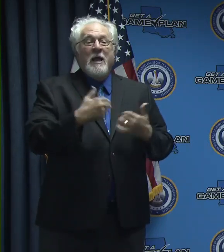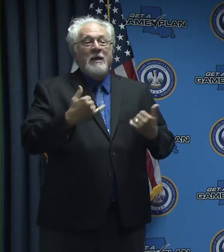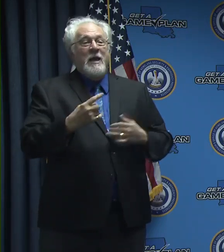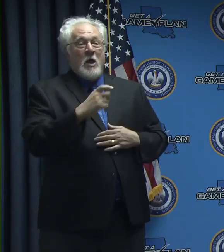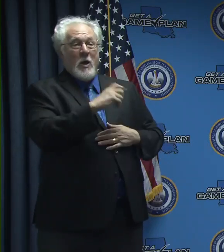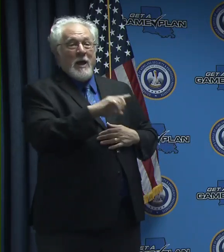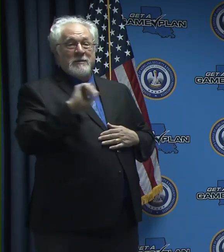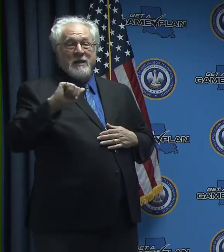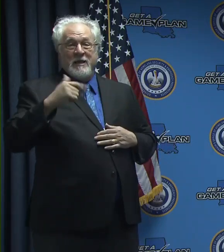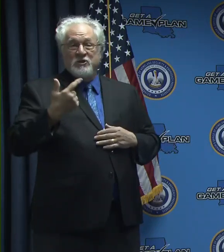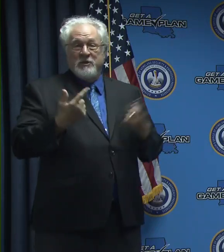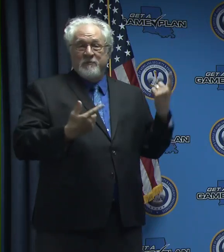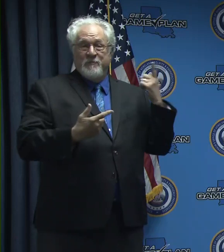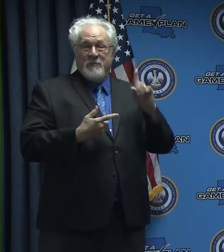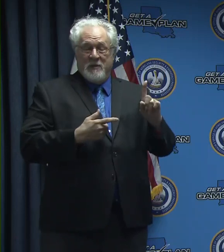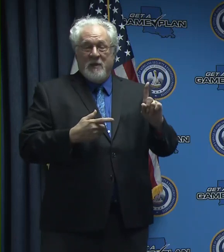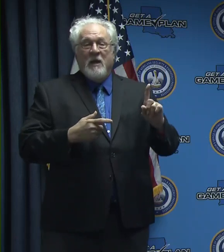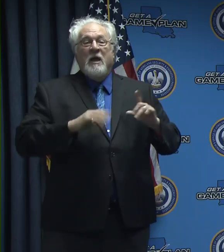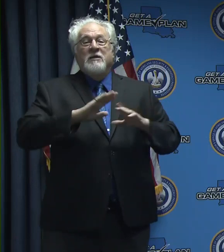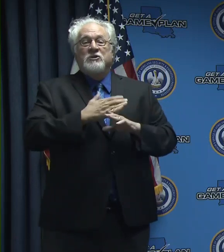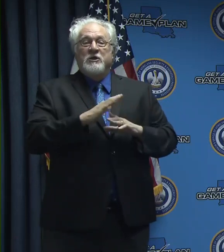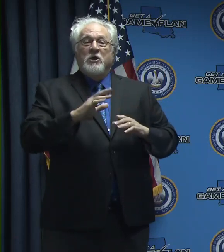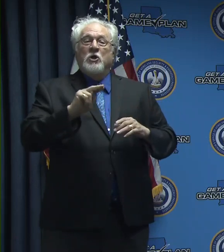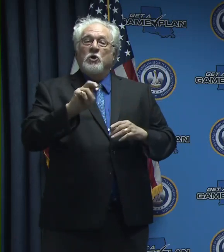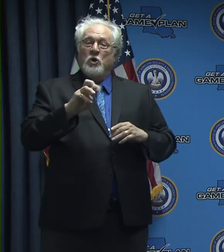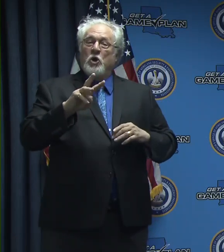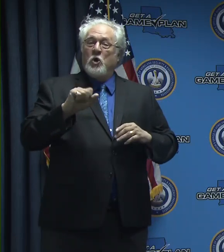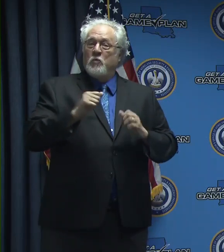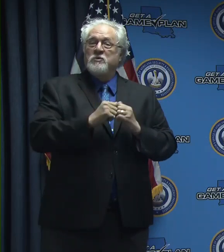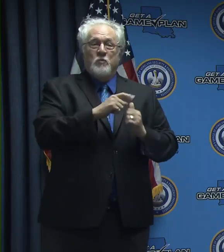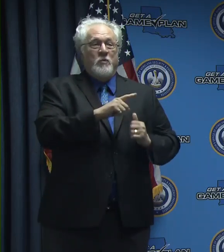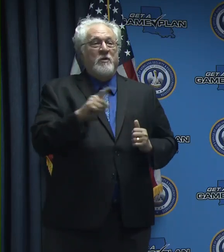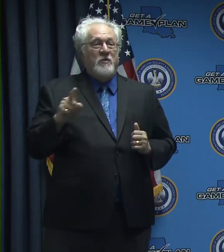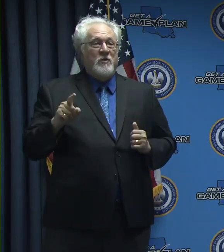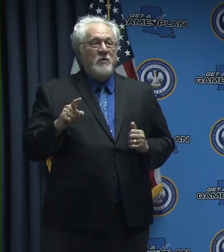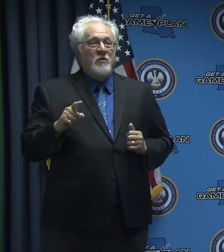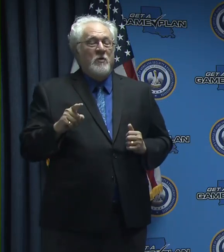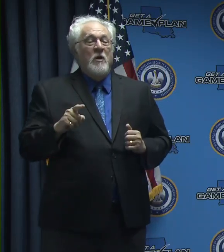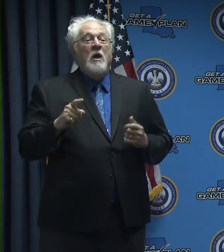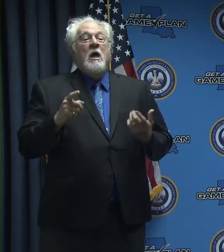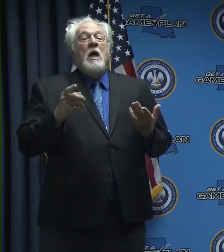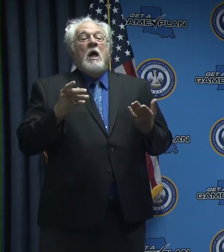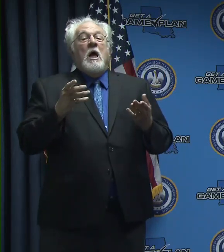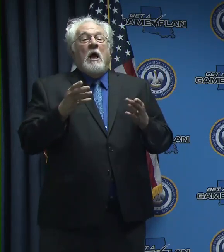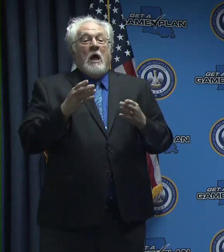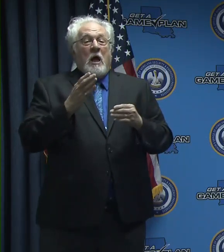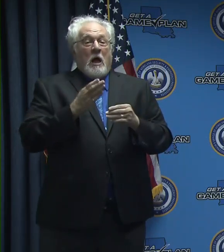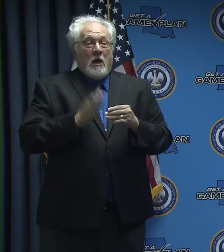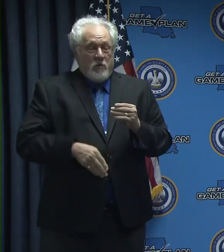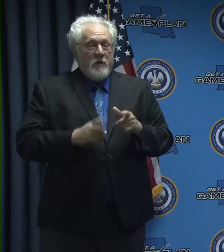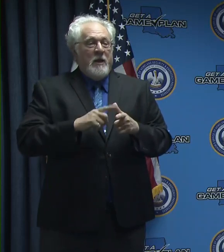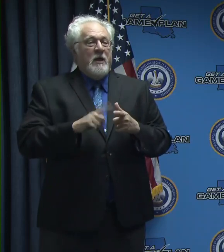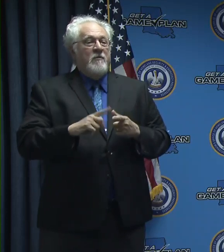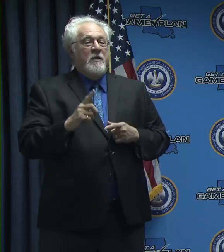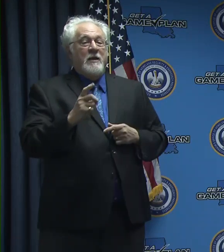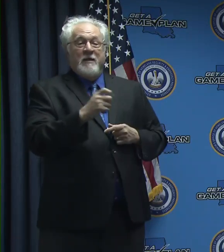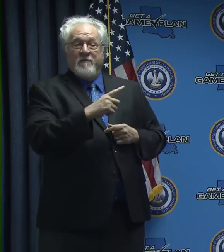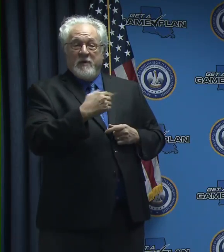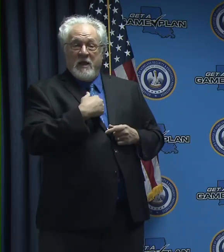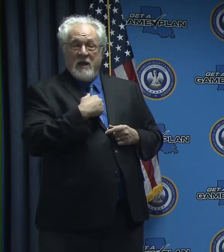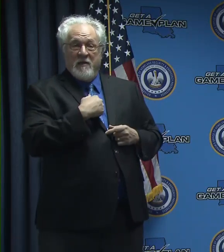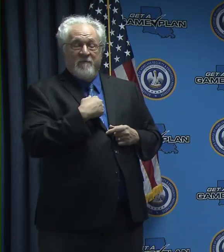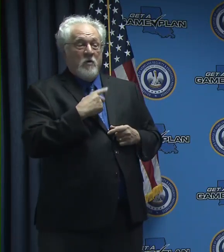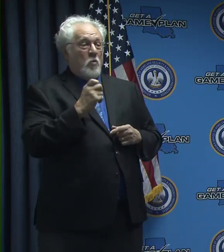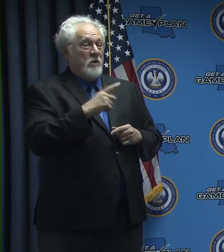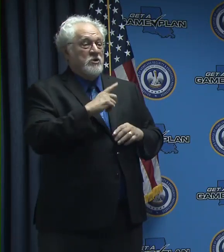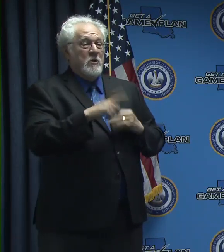the Attorney General to come up and share some news with you all, at the conclusion of which what I'd ask you to do, if you have questions